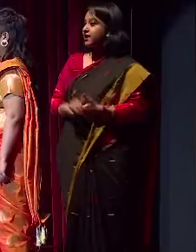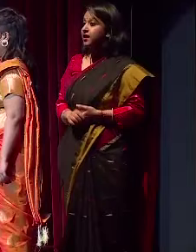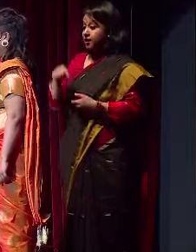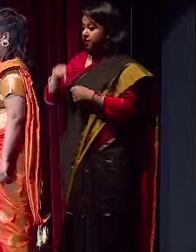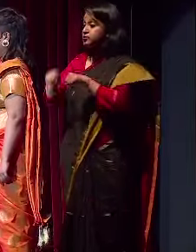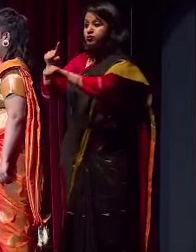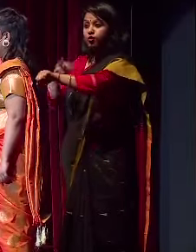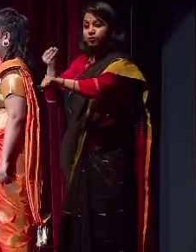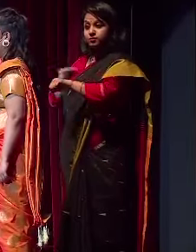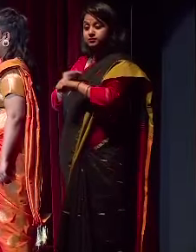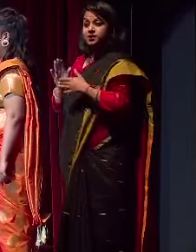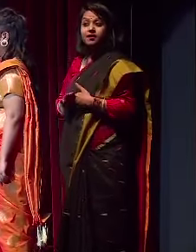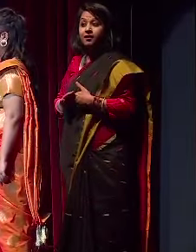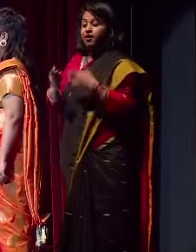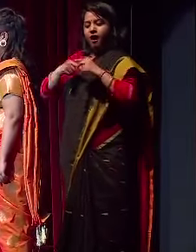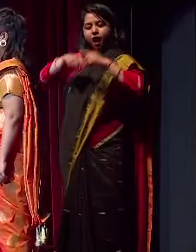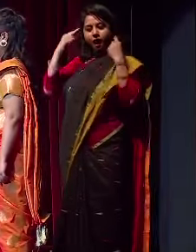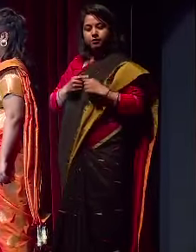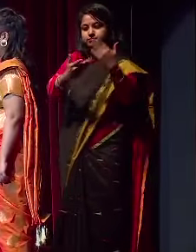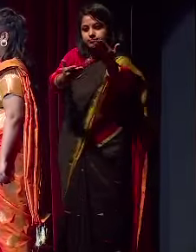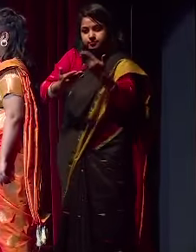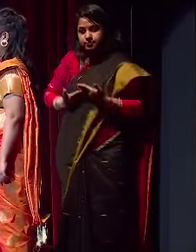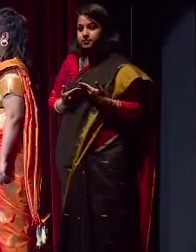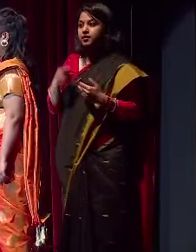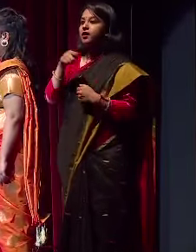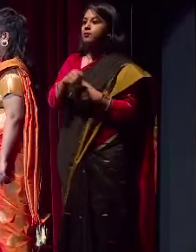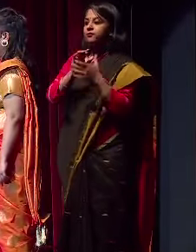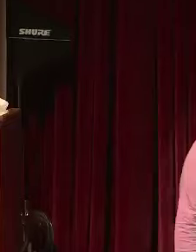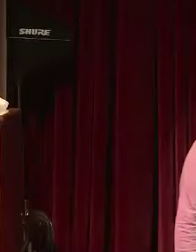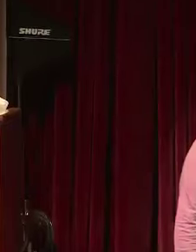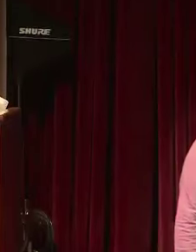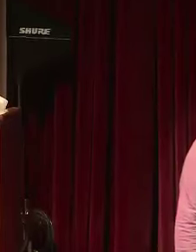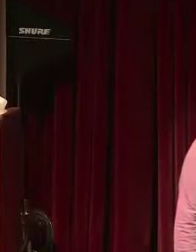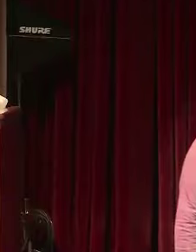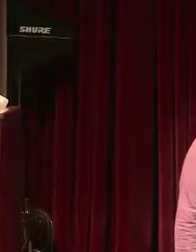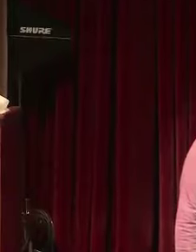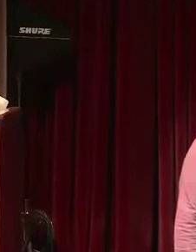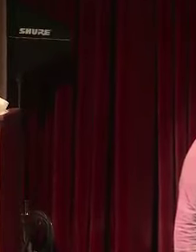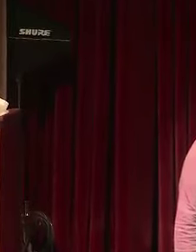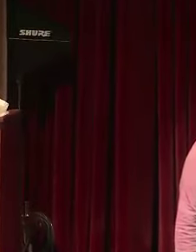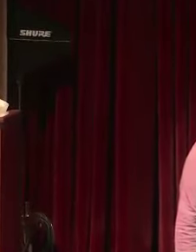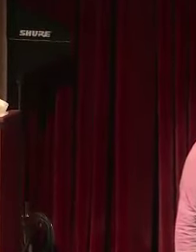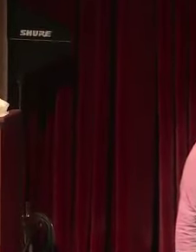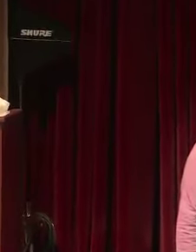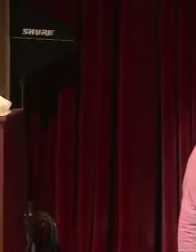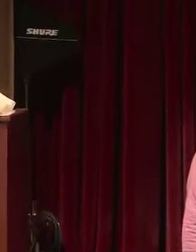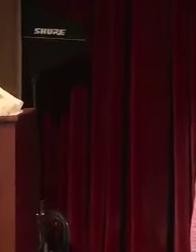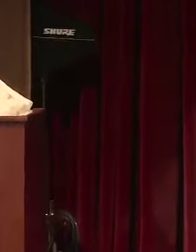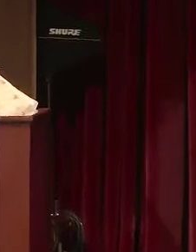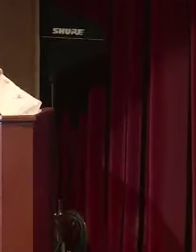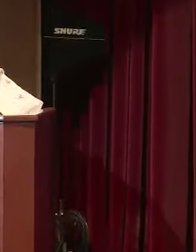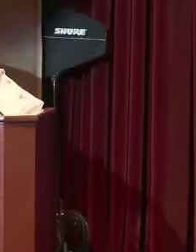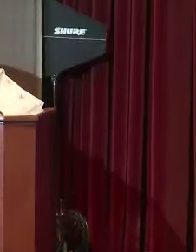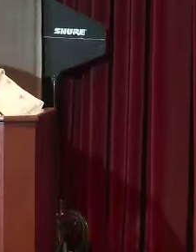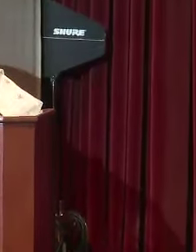this opportunity to welcome wholeheartedly my esteemed colleagues, ambassadors, high commissioners, distinguished guests,